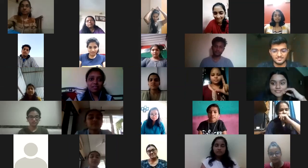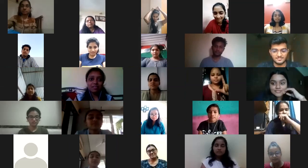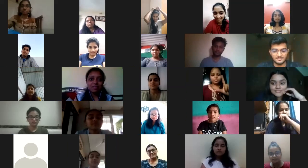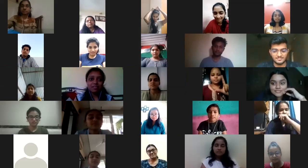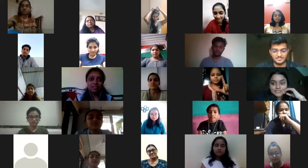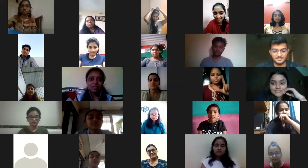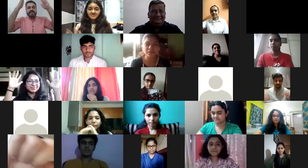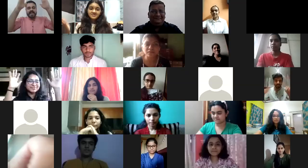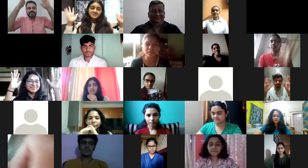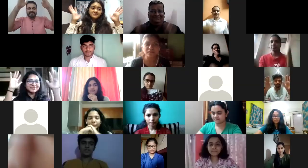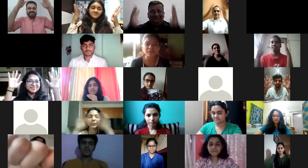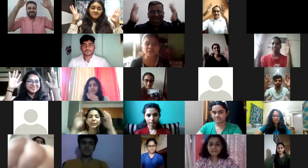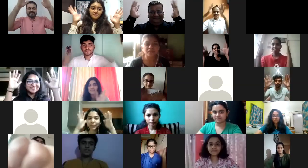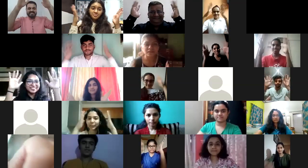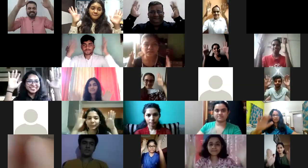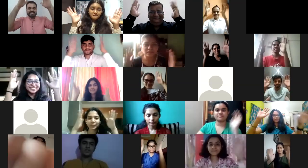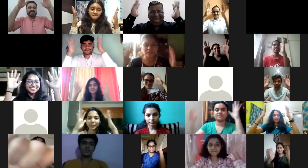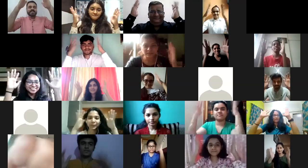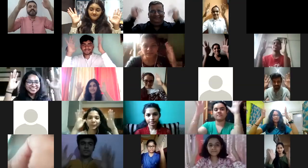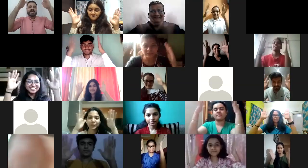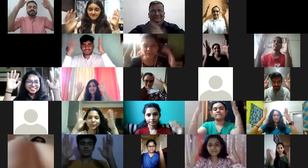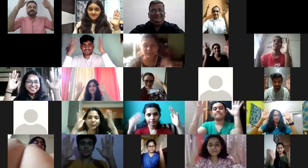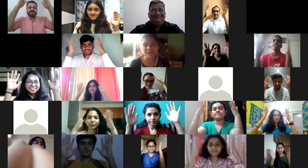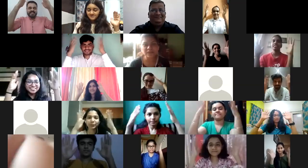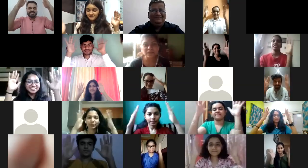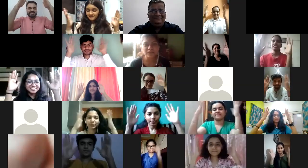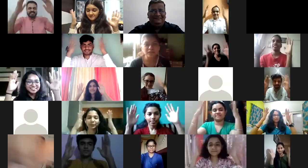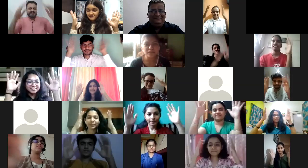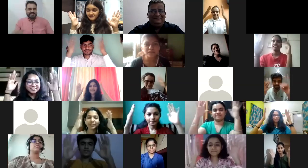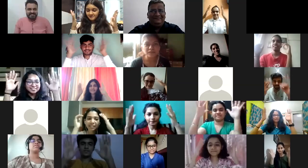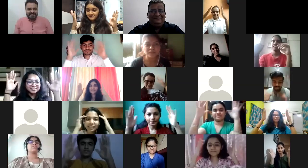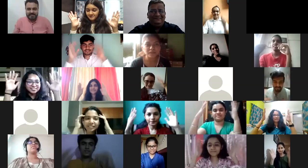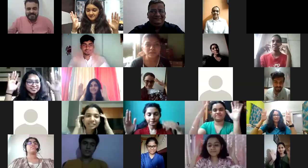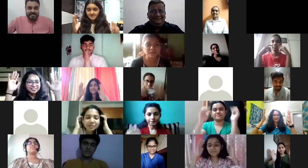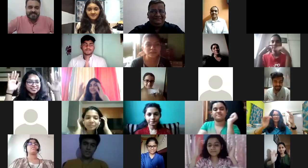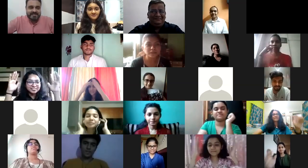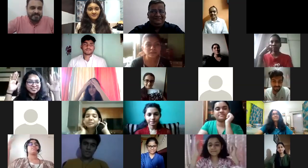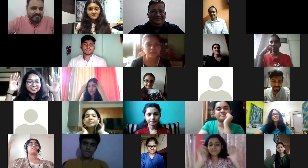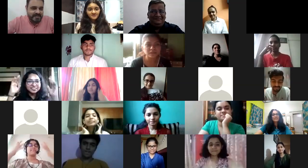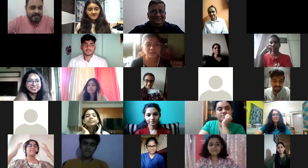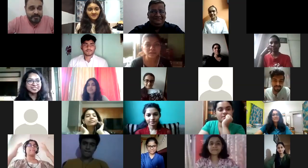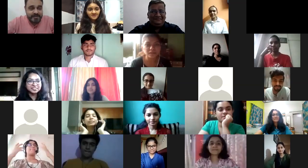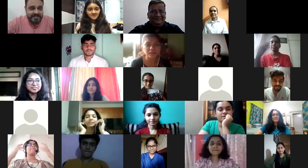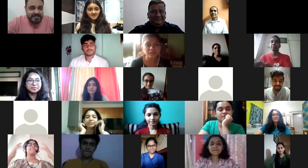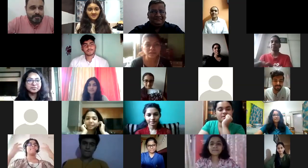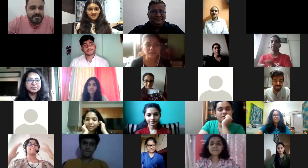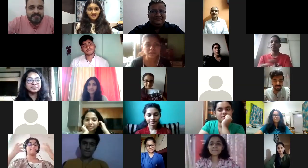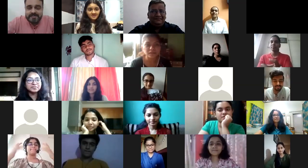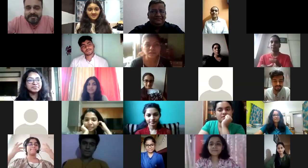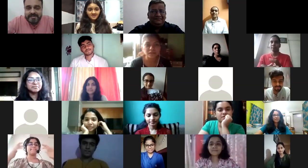Perfect. Can you all clap? This is how we clap. Yes. Okay. I'm going to take the most